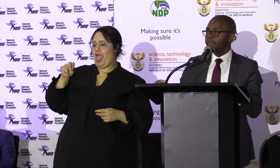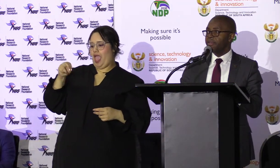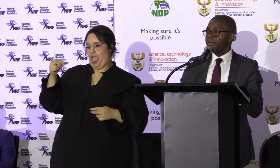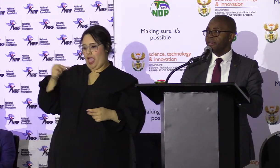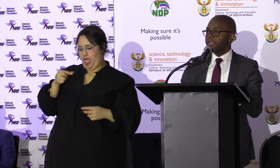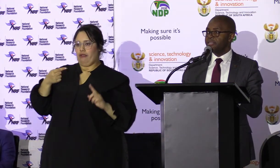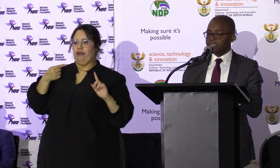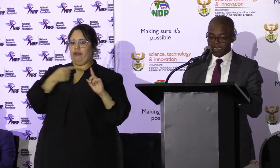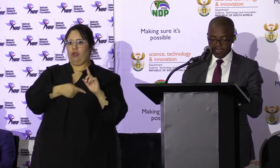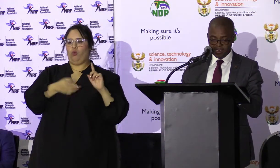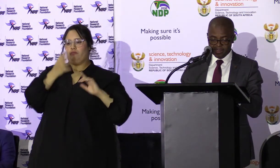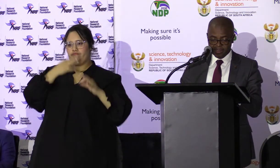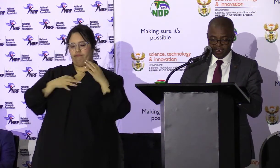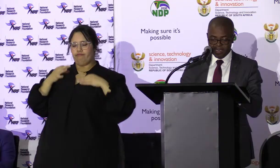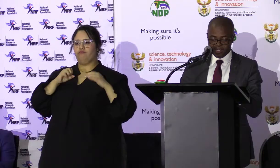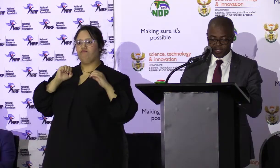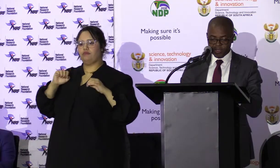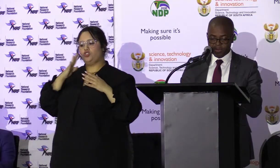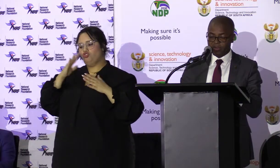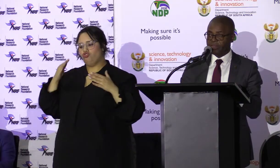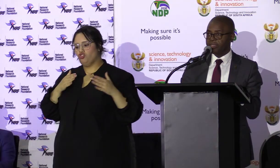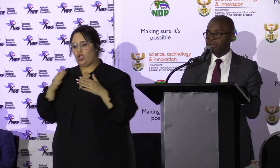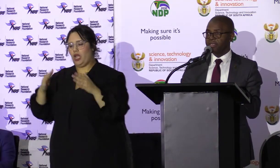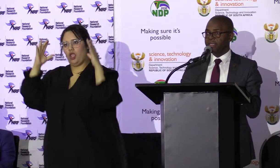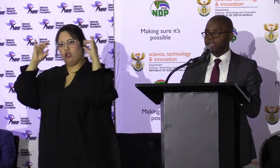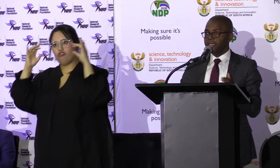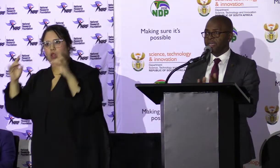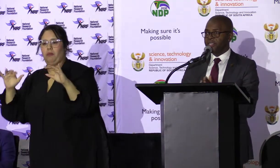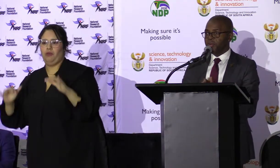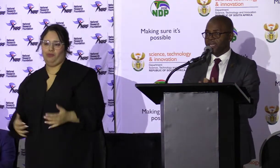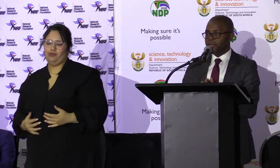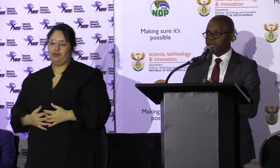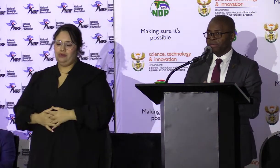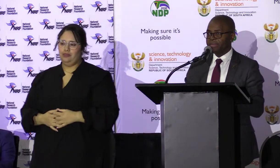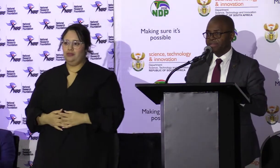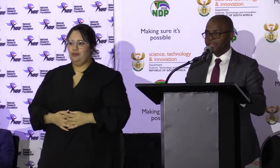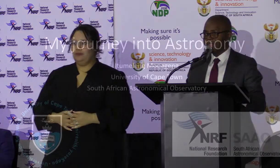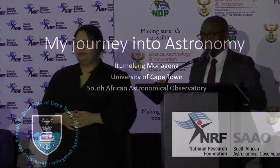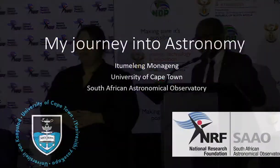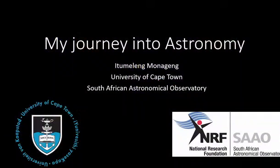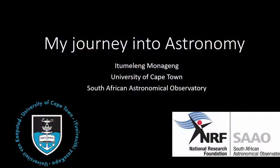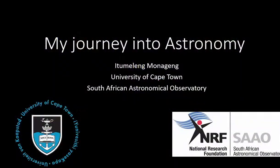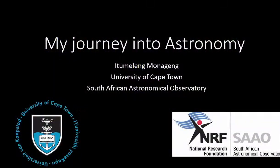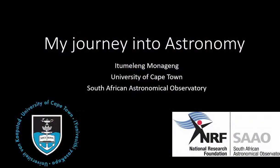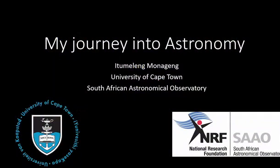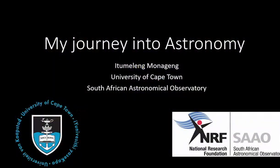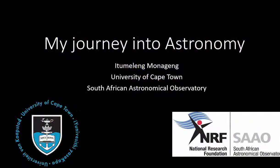through his journey in astronomy. Let's welcome him.